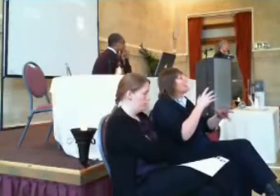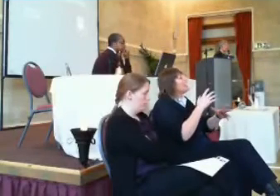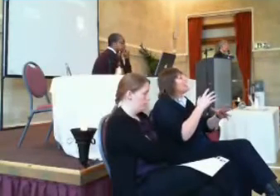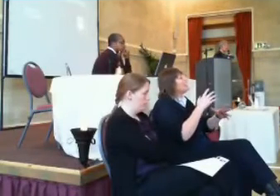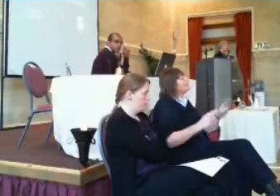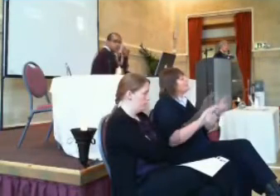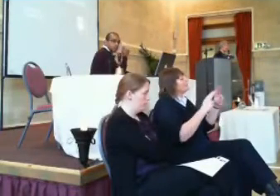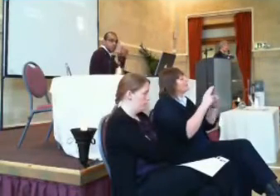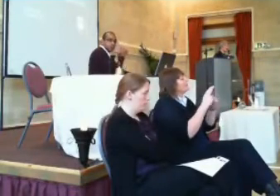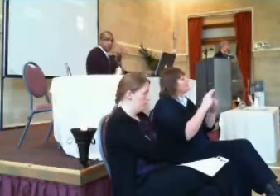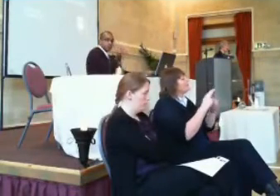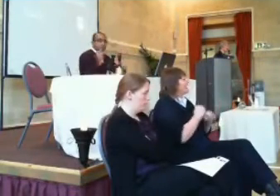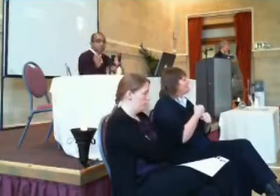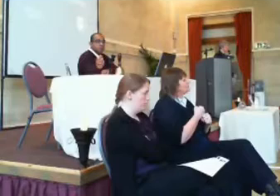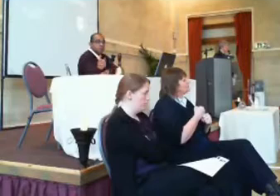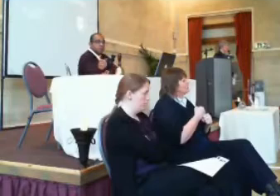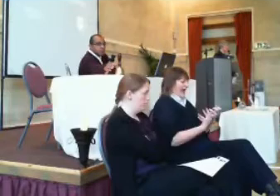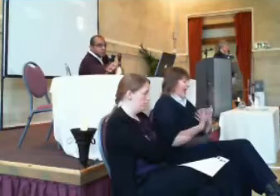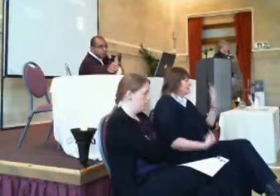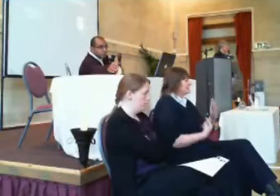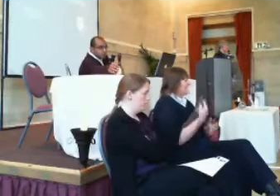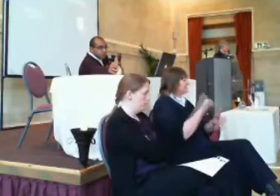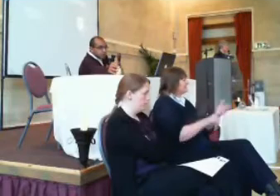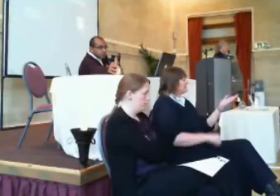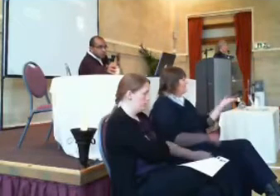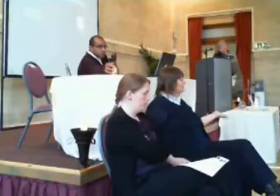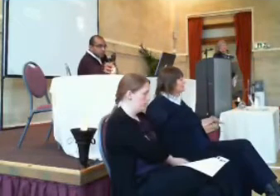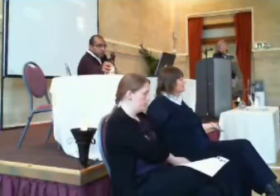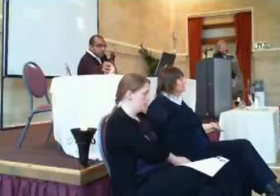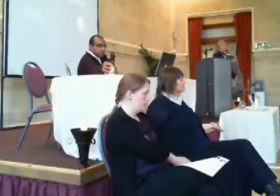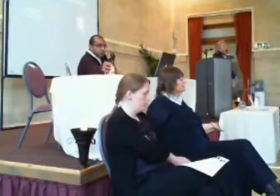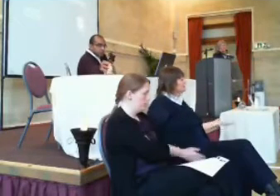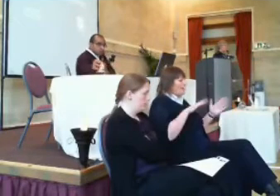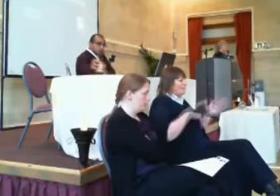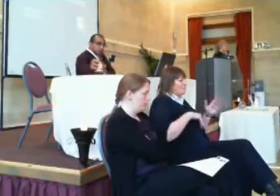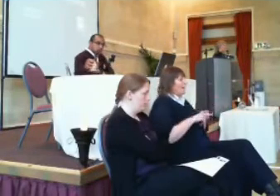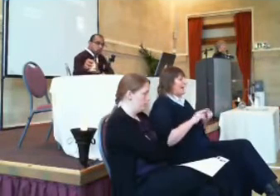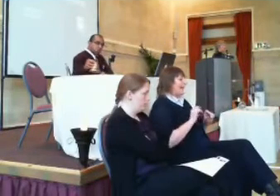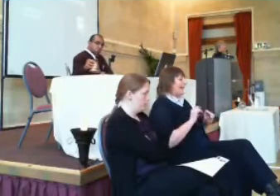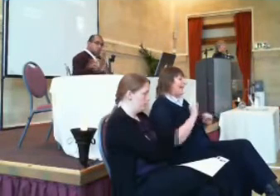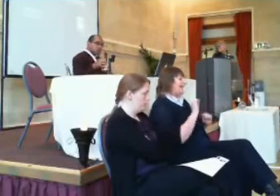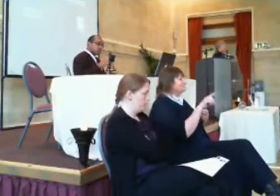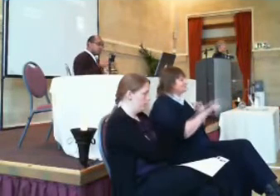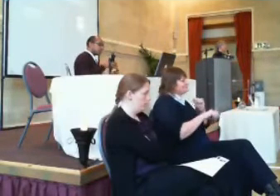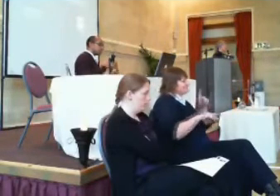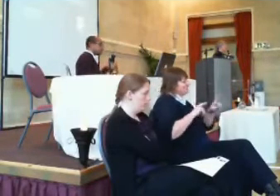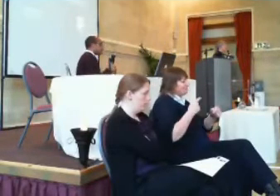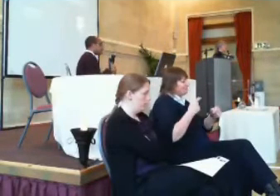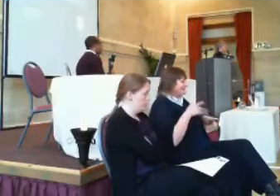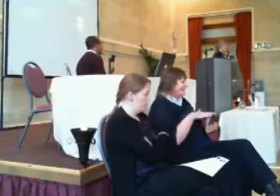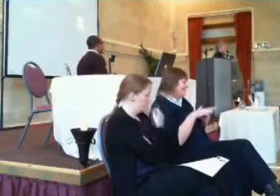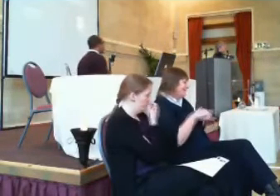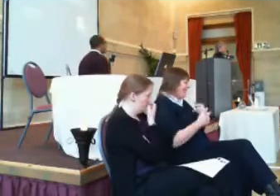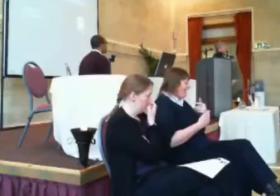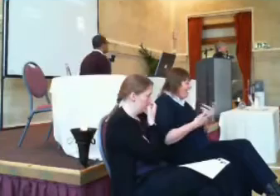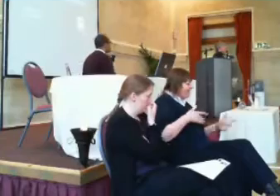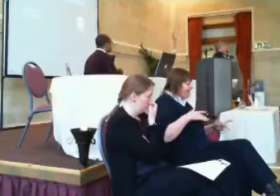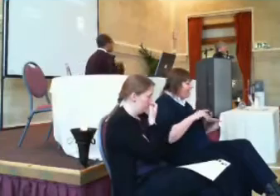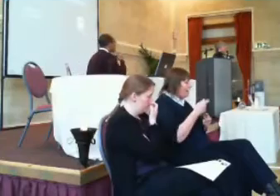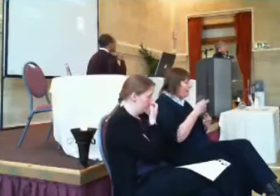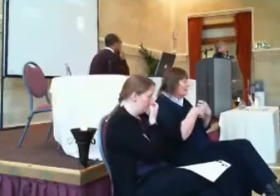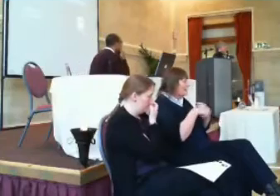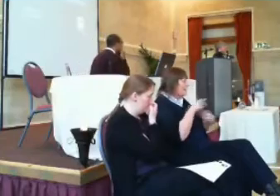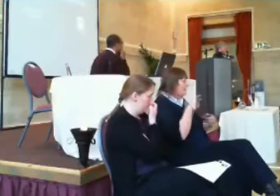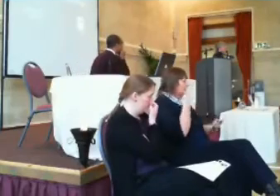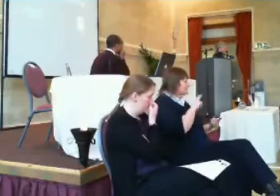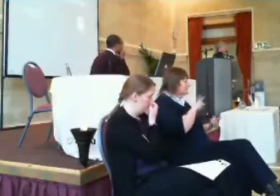it start? How do you get from low-level banter, stereotyping, grouping